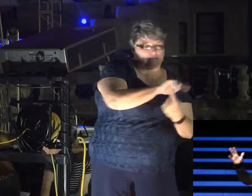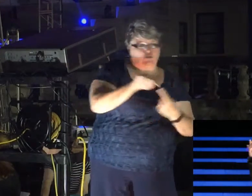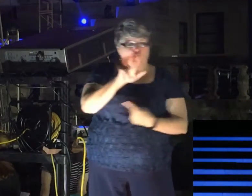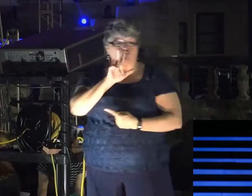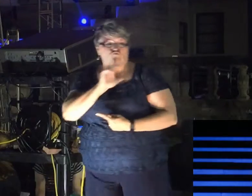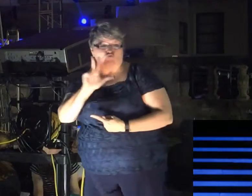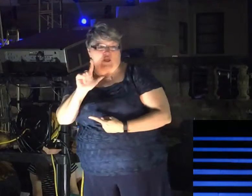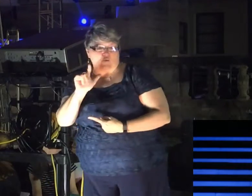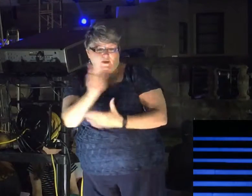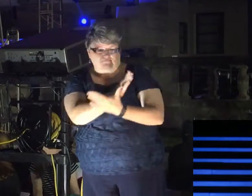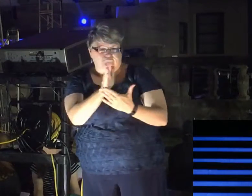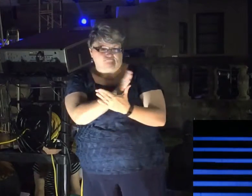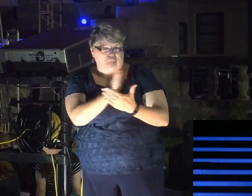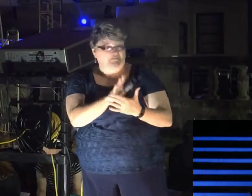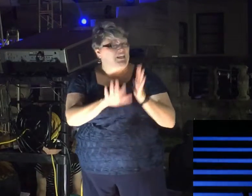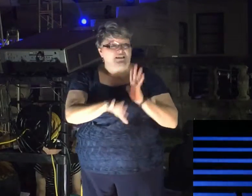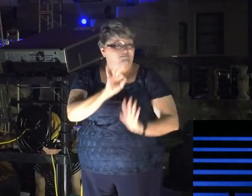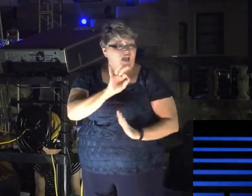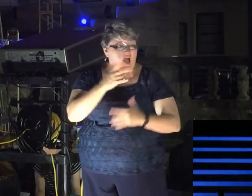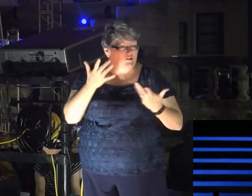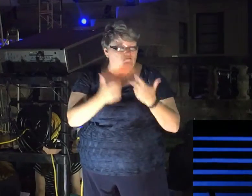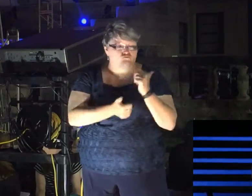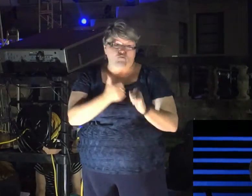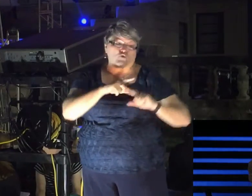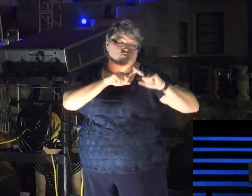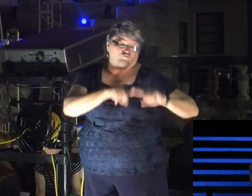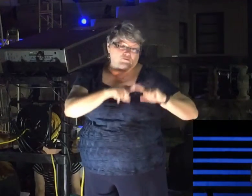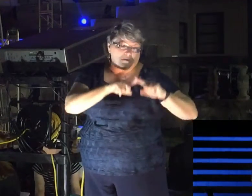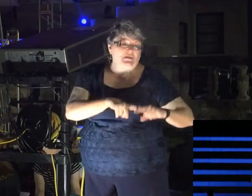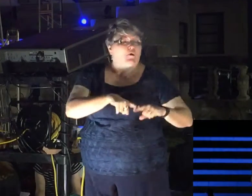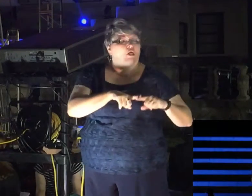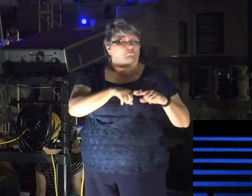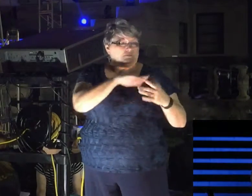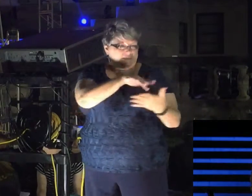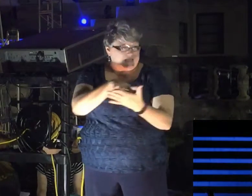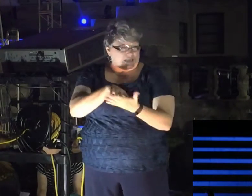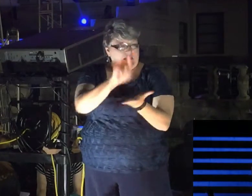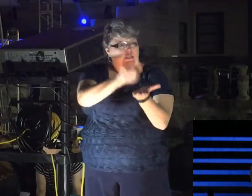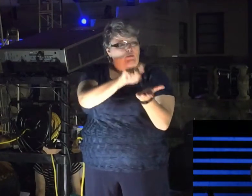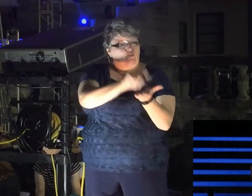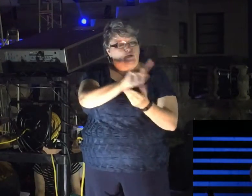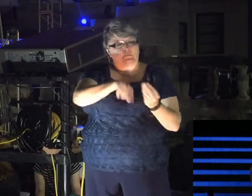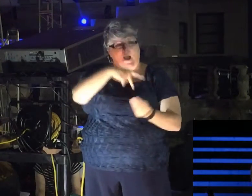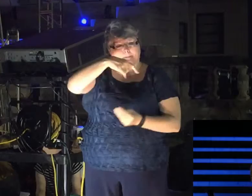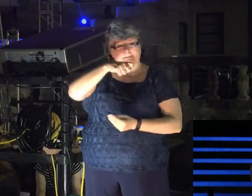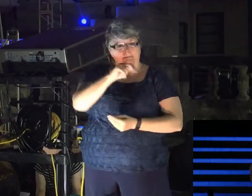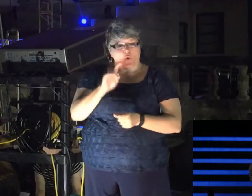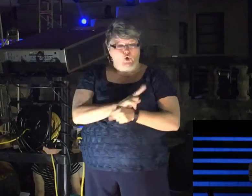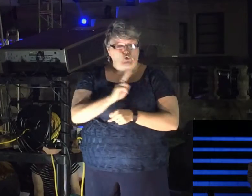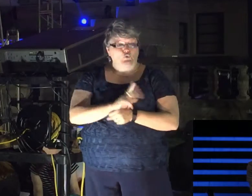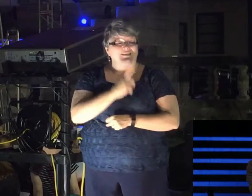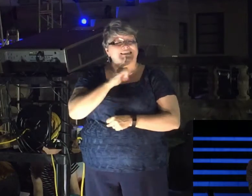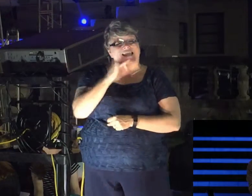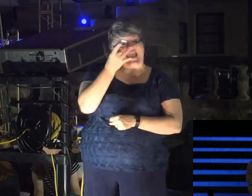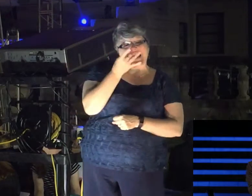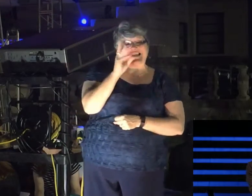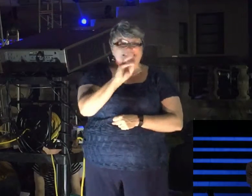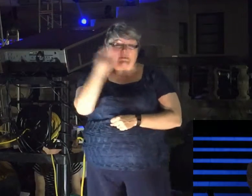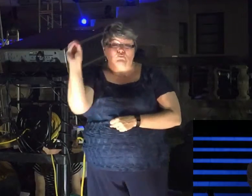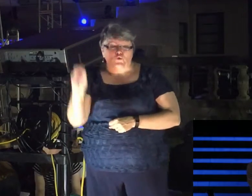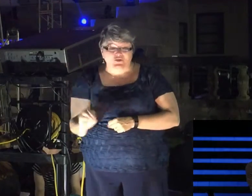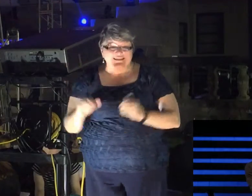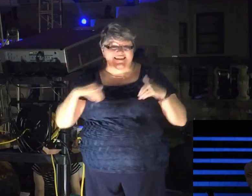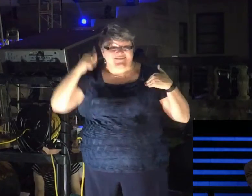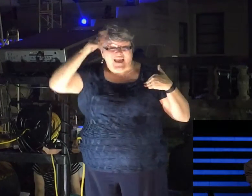to 23-year-olds. And this is what he found in the most rigorous and reliable study he printed about pornography use. He said